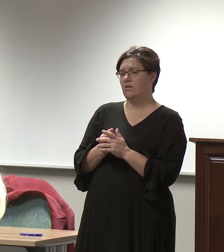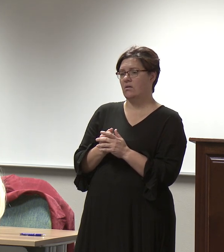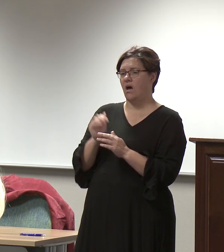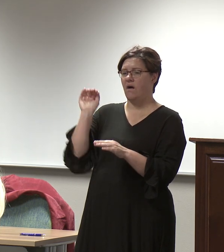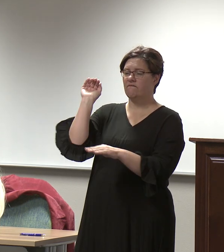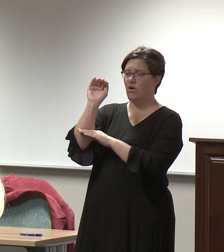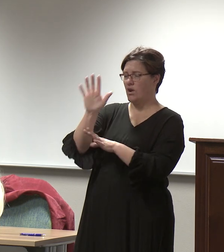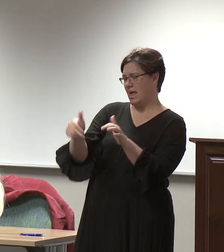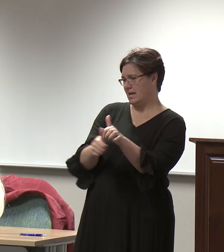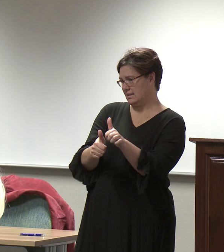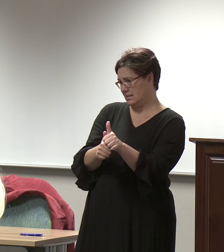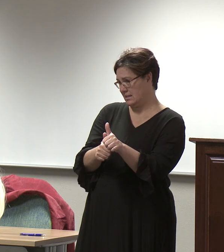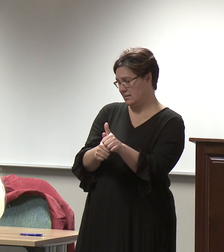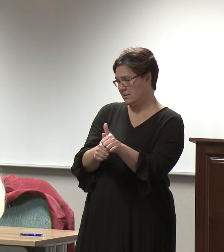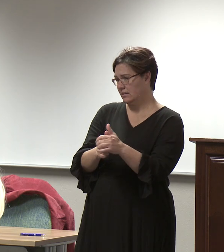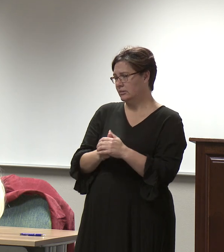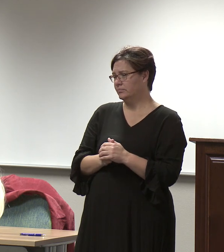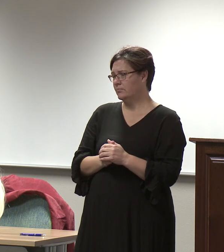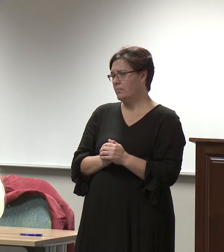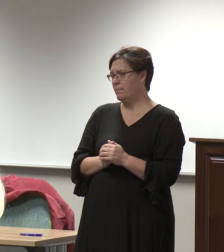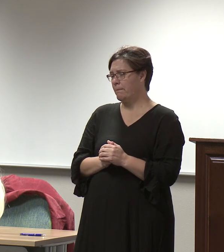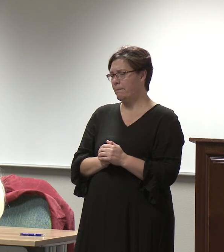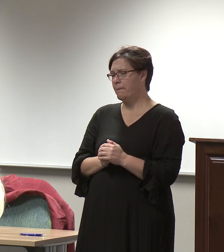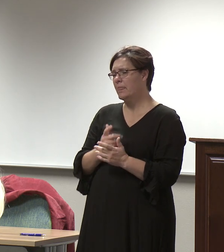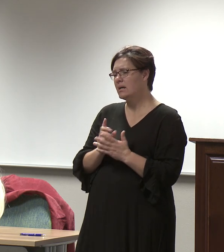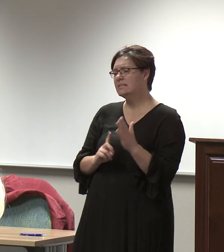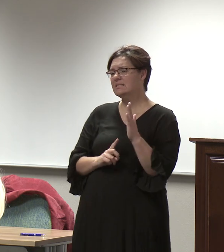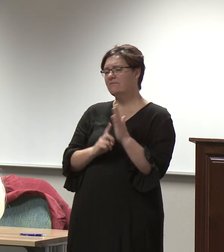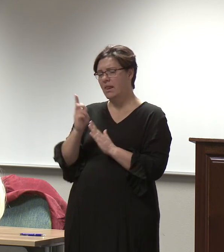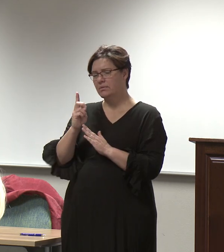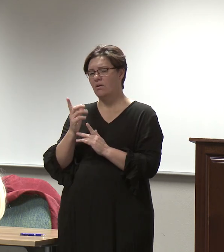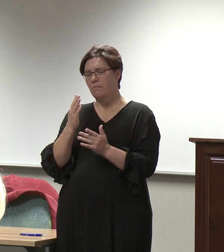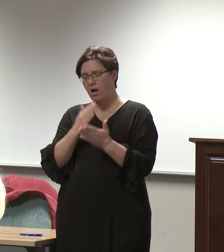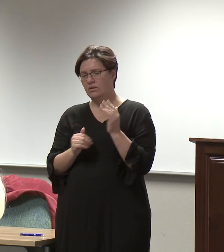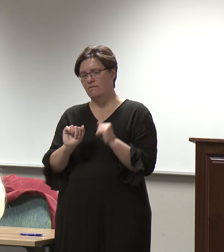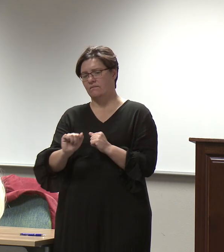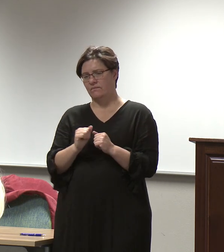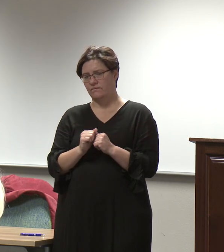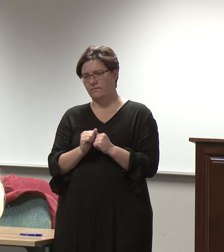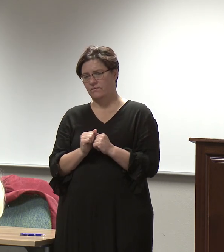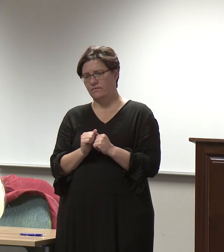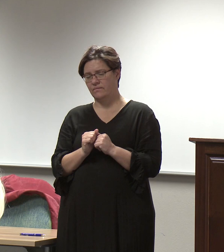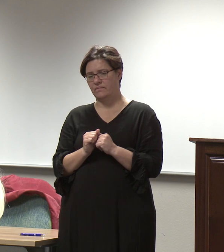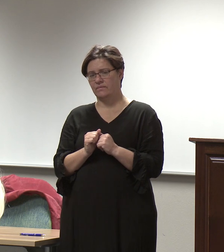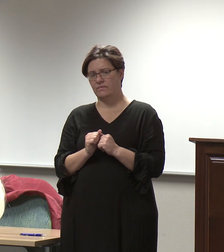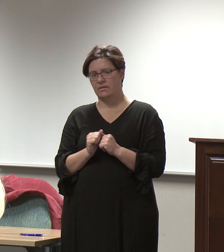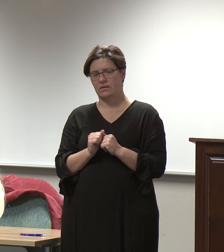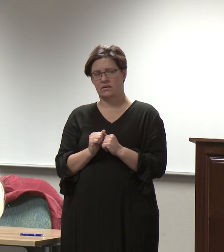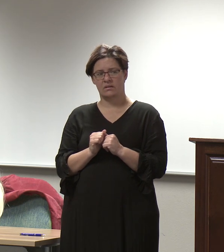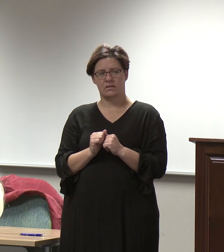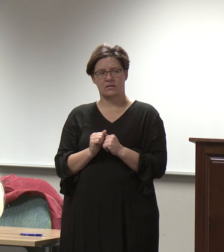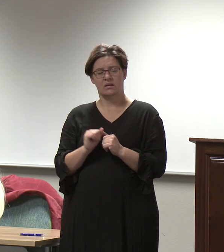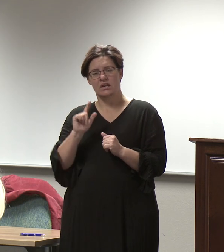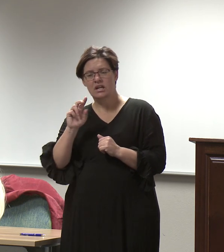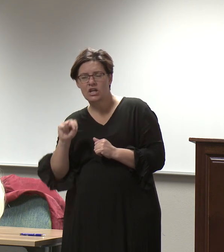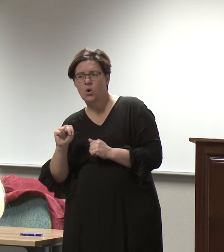foreign aid, because I think that was, it developed as part of the neoliberal thing. Neoliberalism